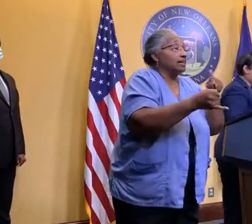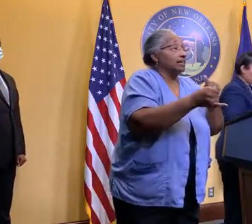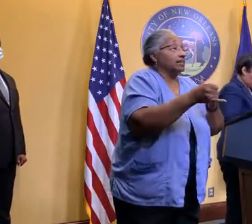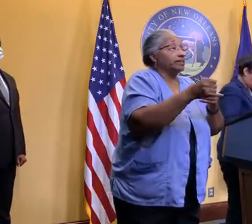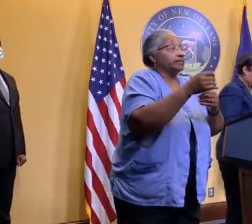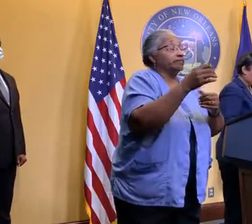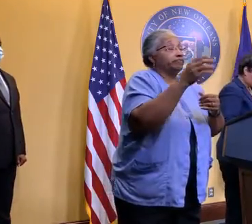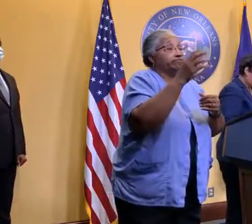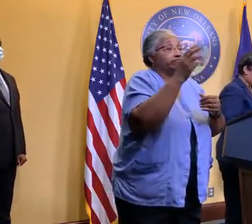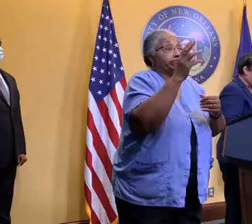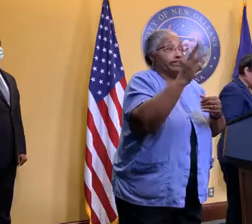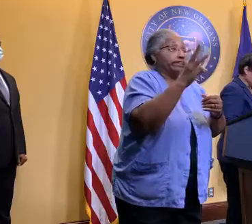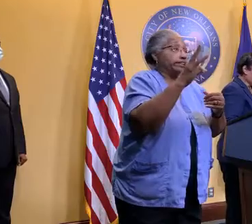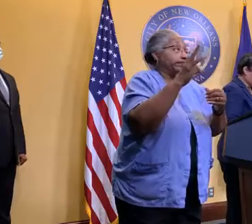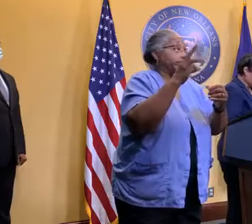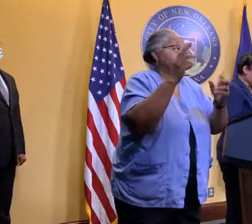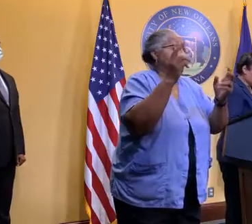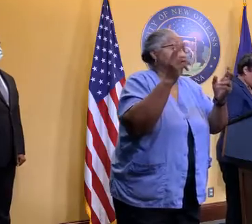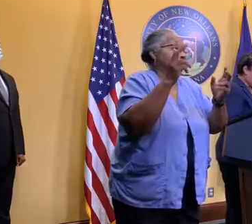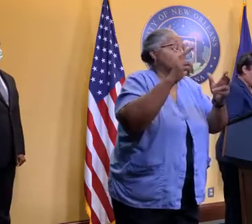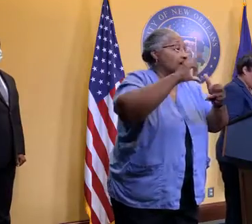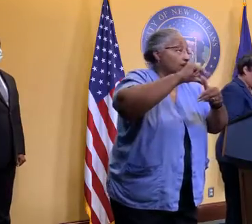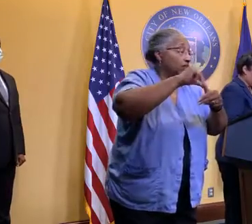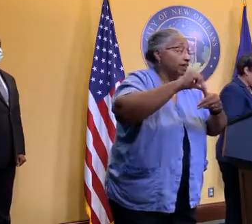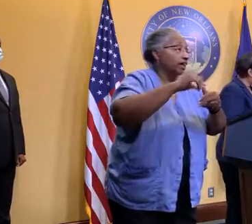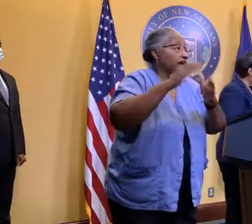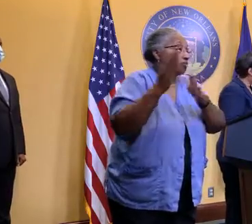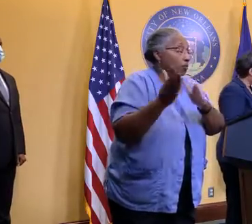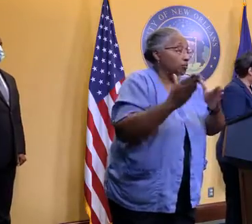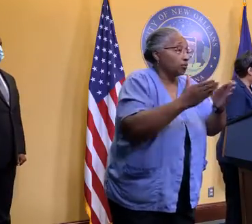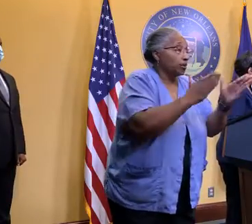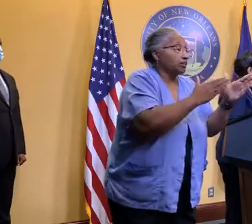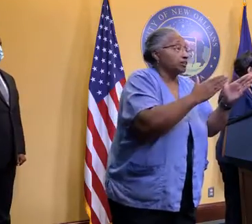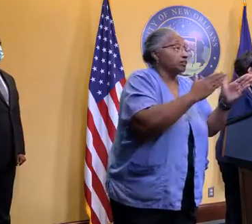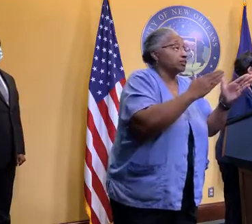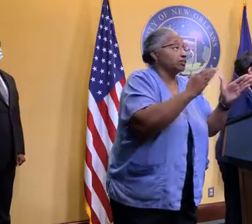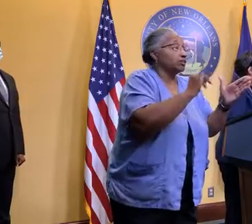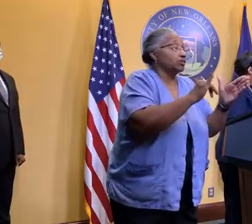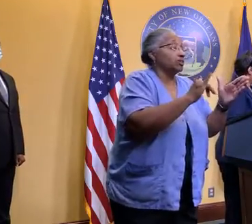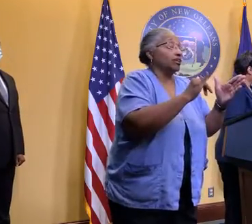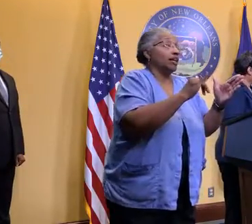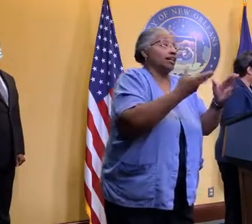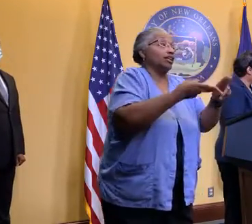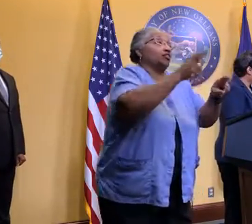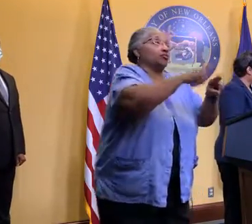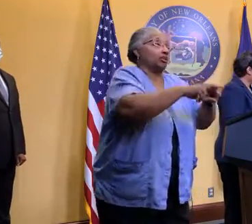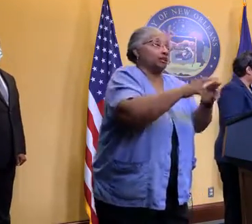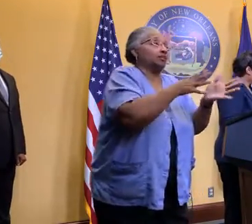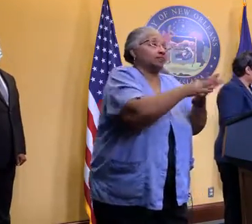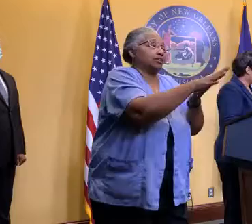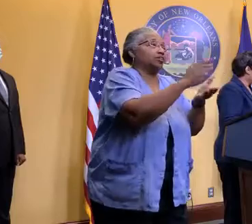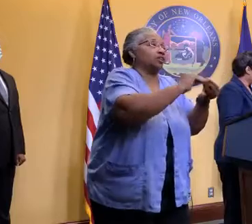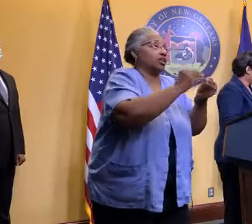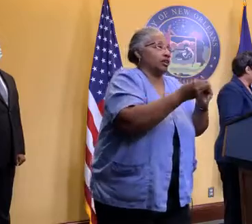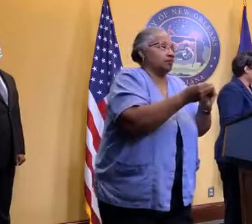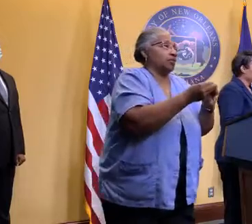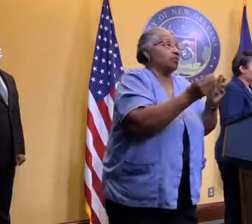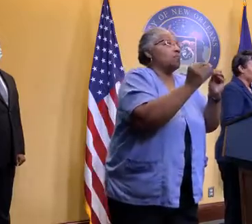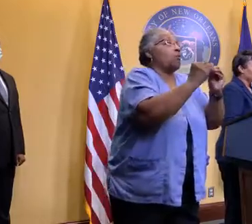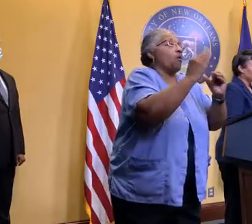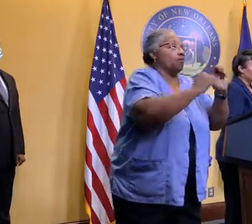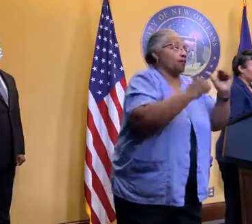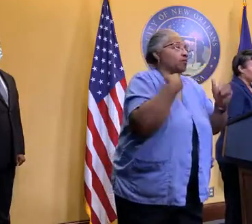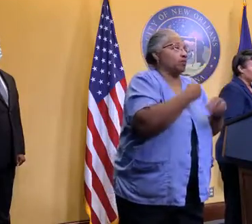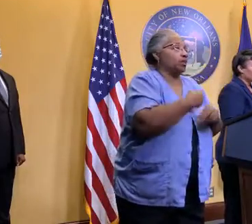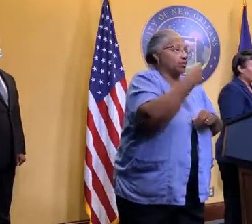know, hurricane prep that have occurred in 2020 as well. So that grew the expenditure number outside of what we had originally budgeted for